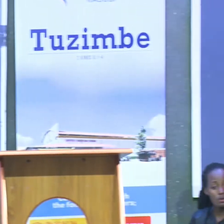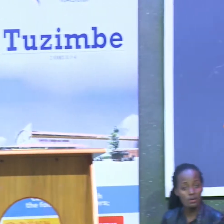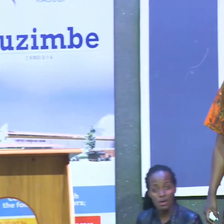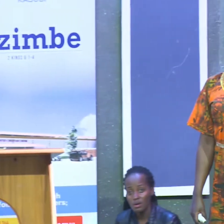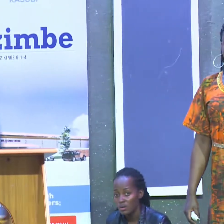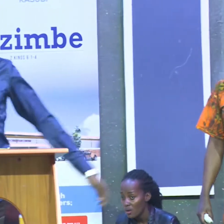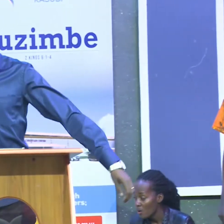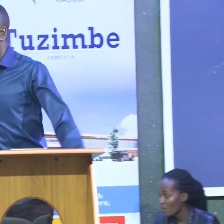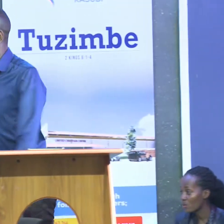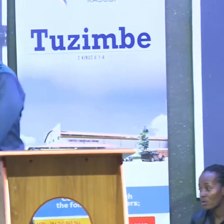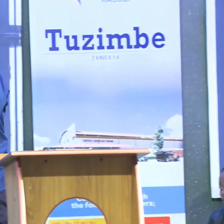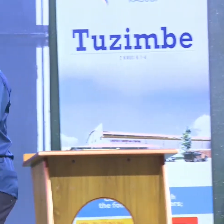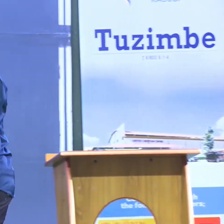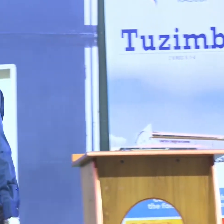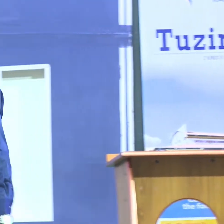rayarendeyereboshikayarabababa